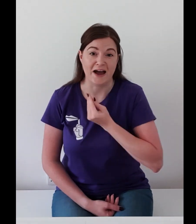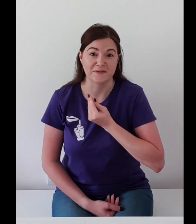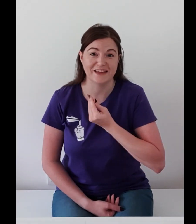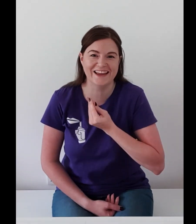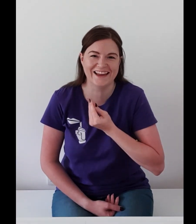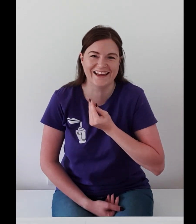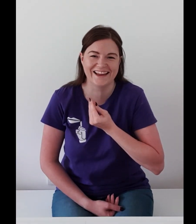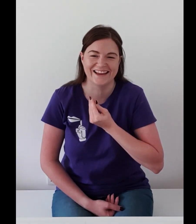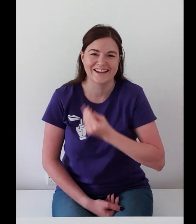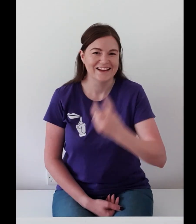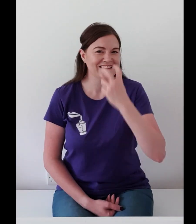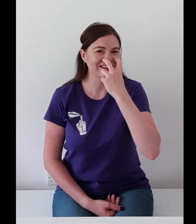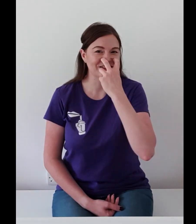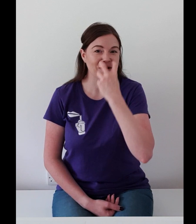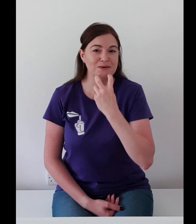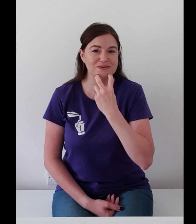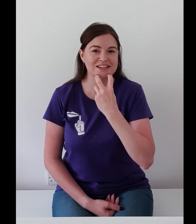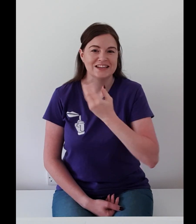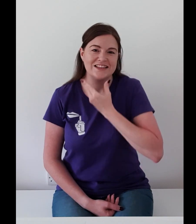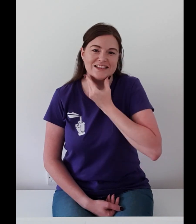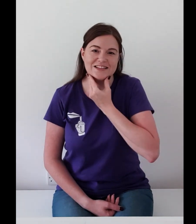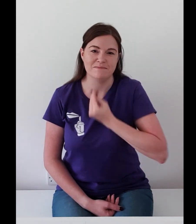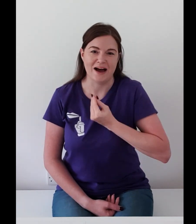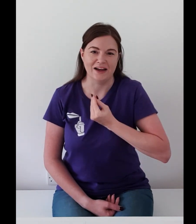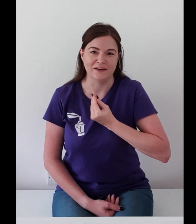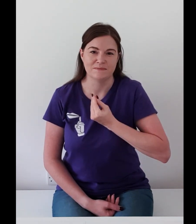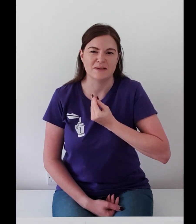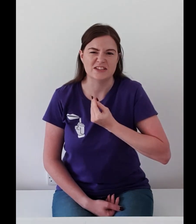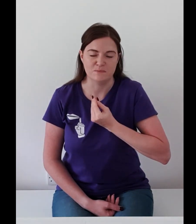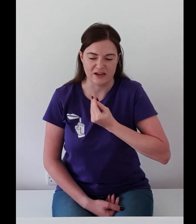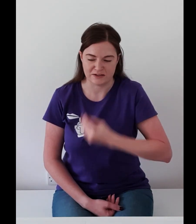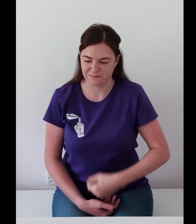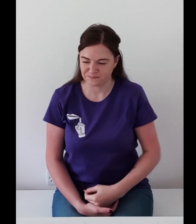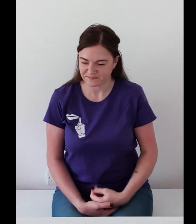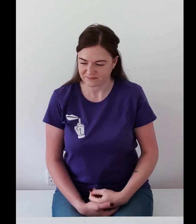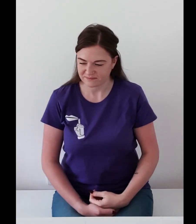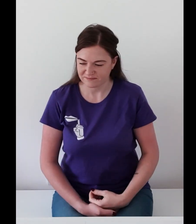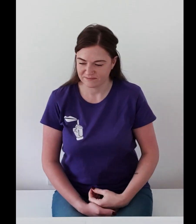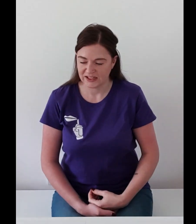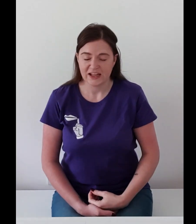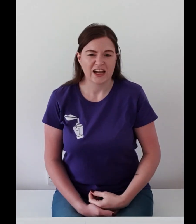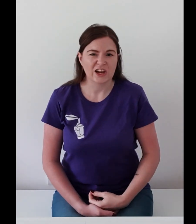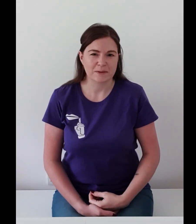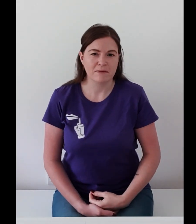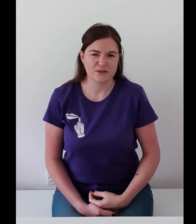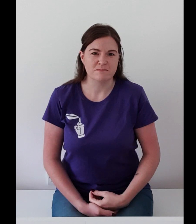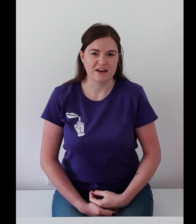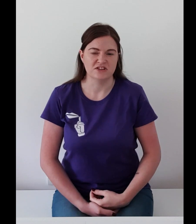Man. This is old, this is man. Imagine his beard. And like most men